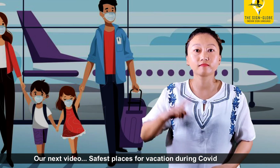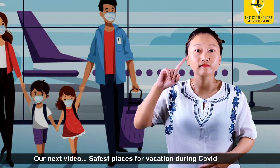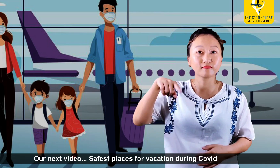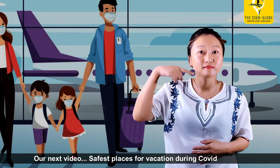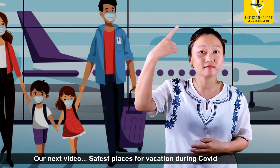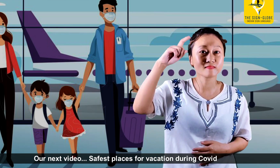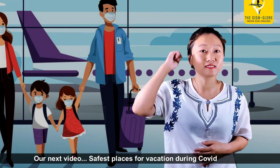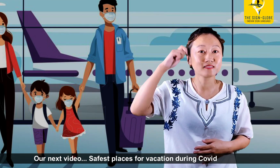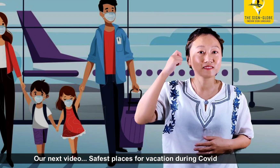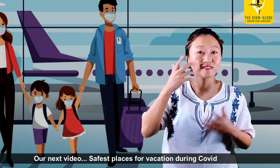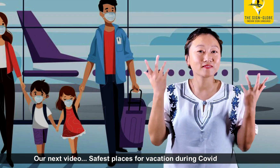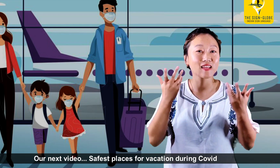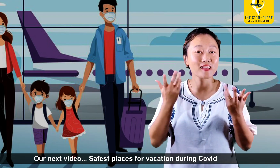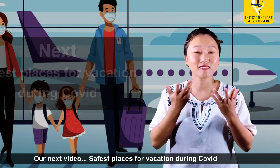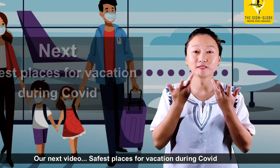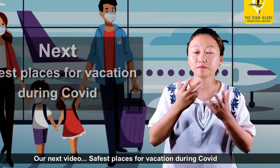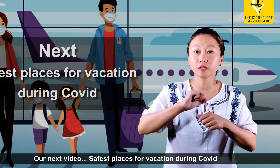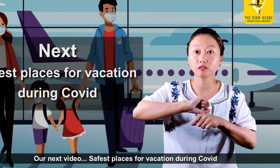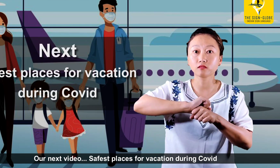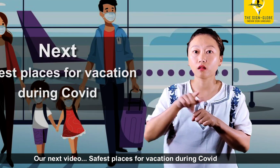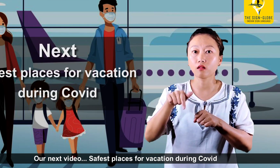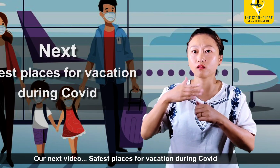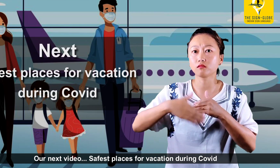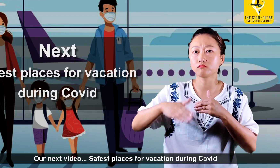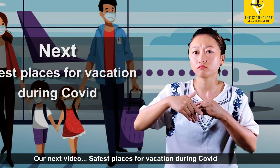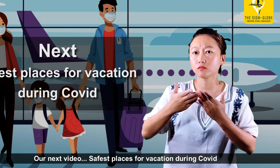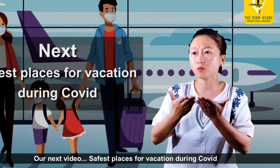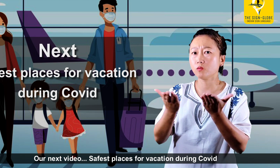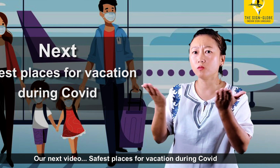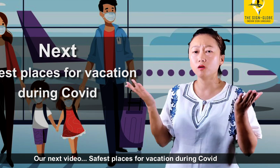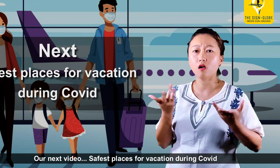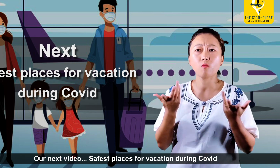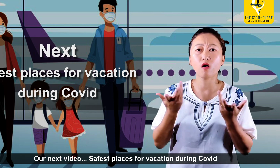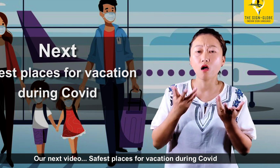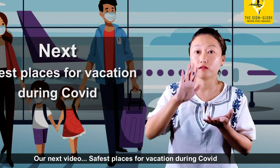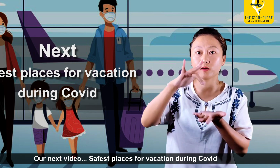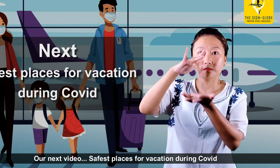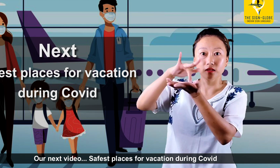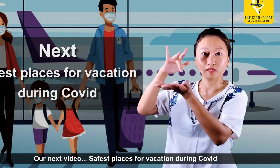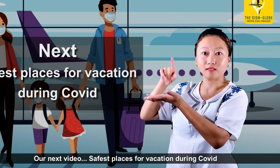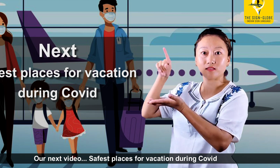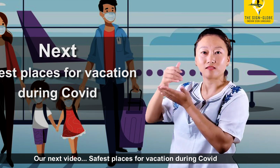Our next video. Safest places for vacation during COVID.